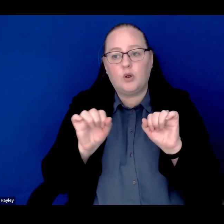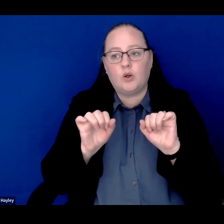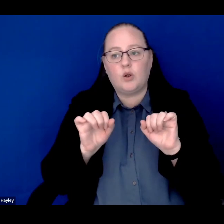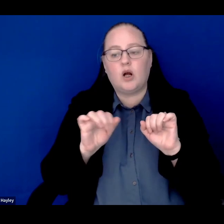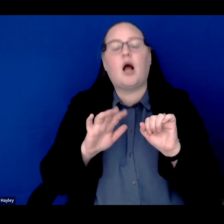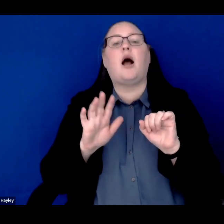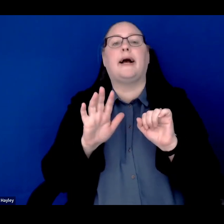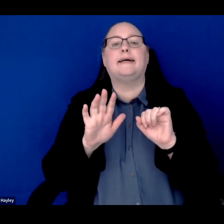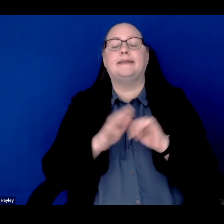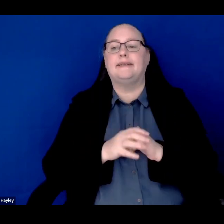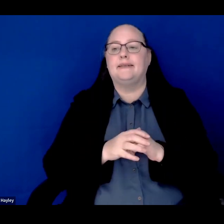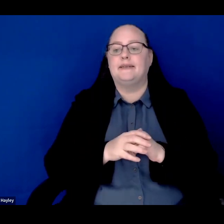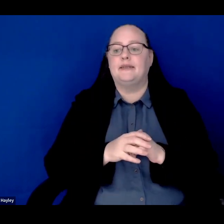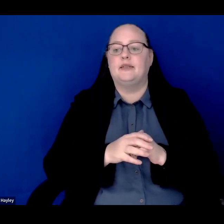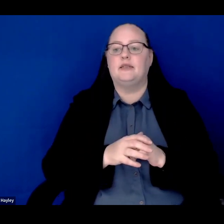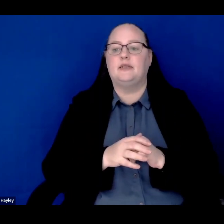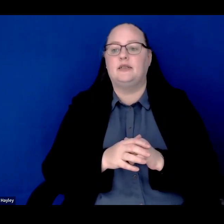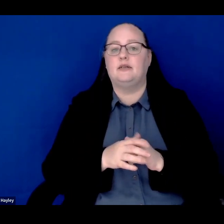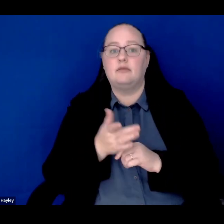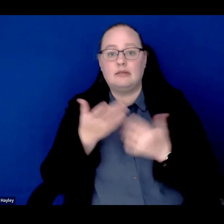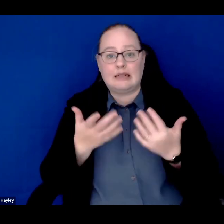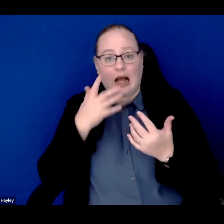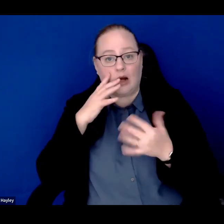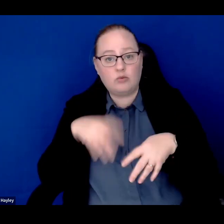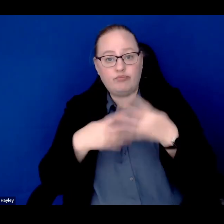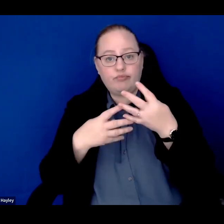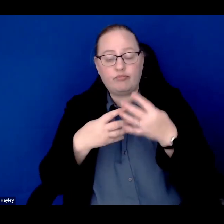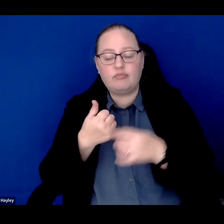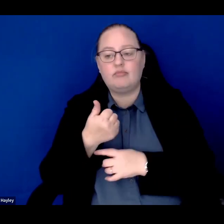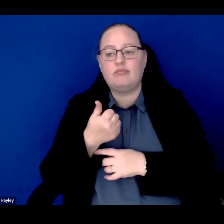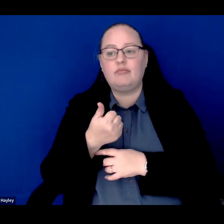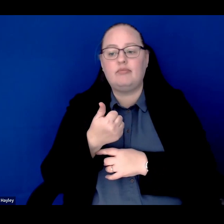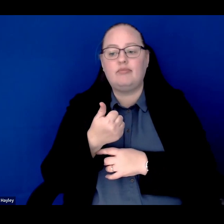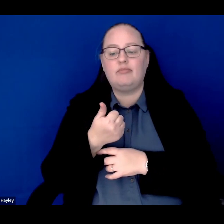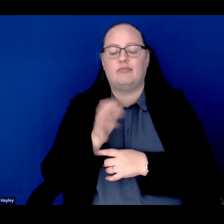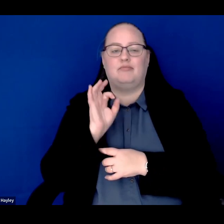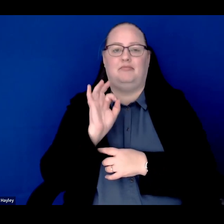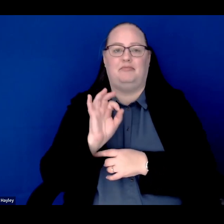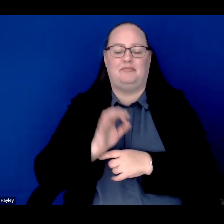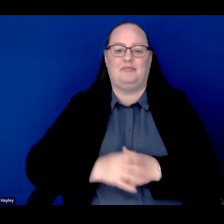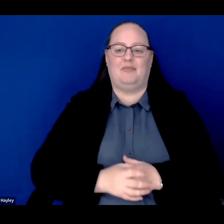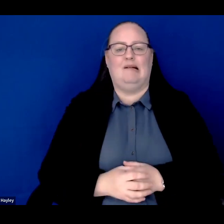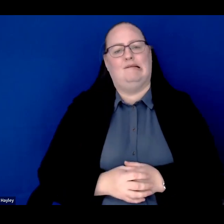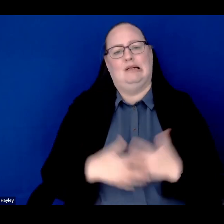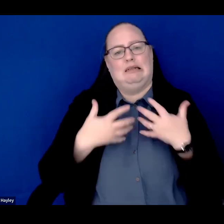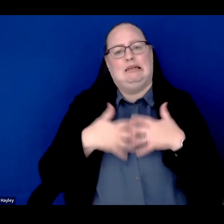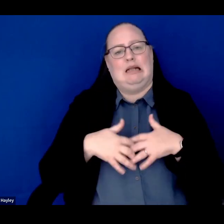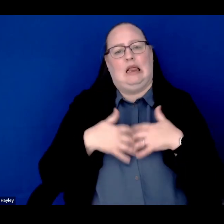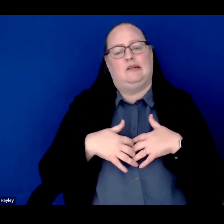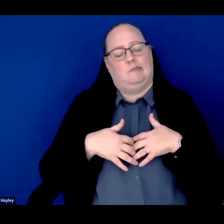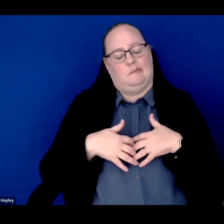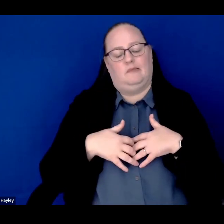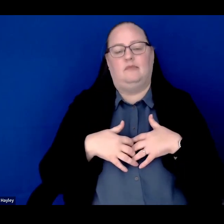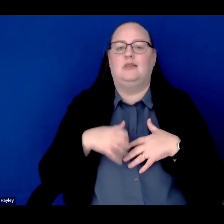shoot. How about now? Yes? Okay, sorry, technology is making